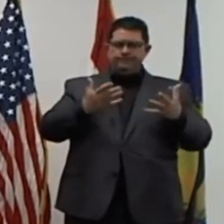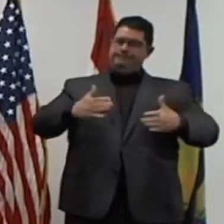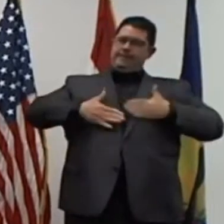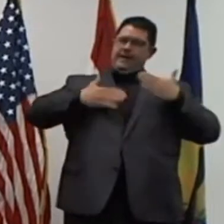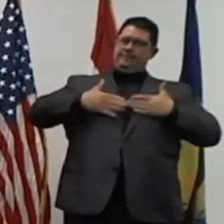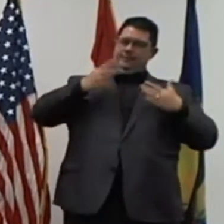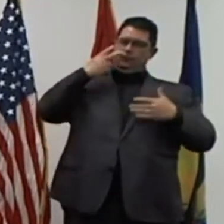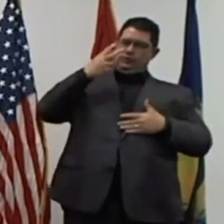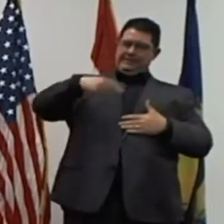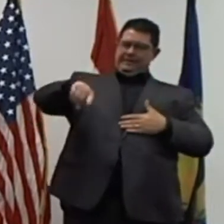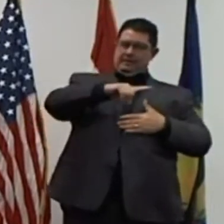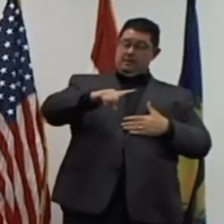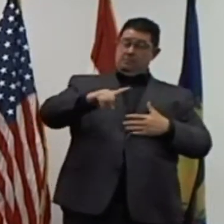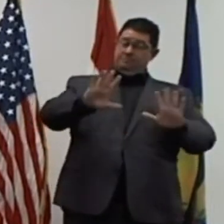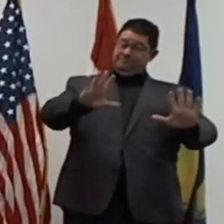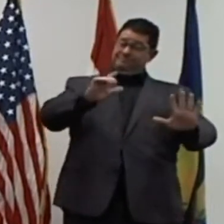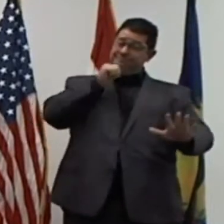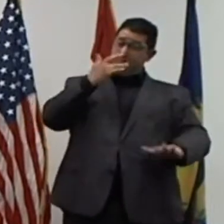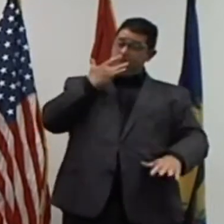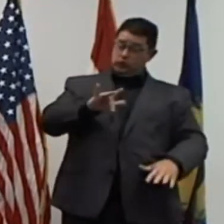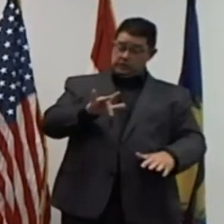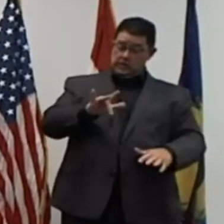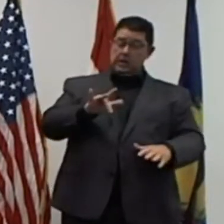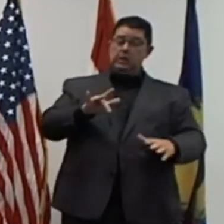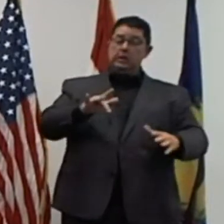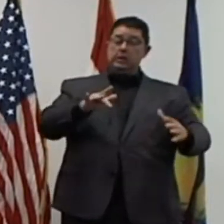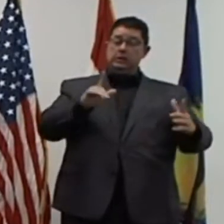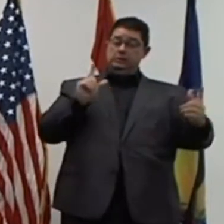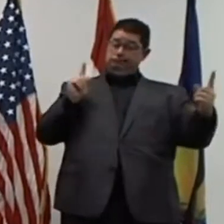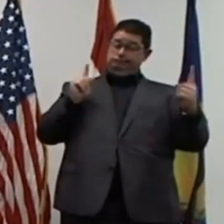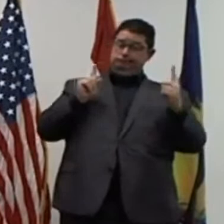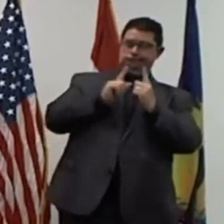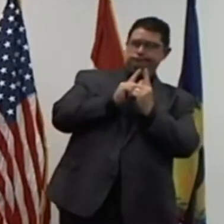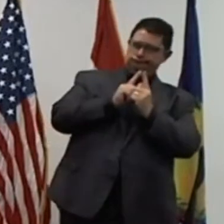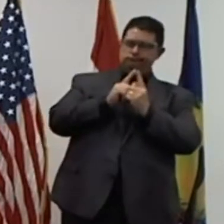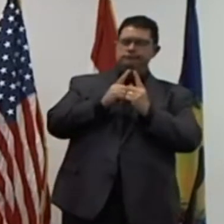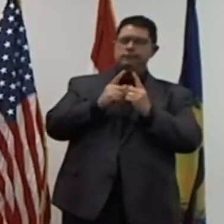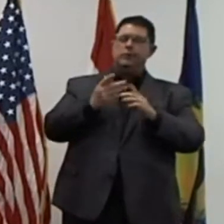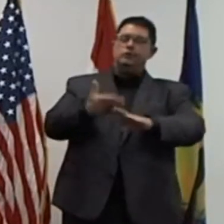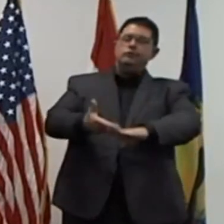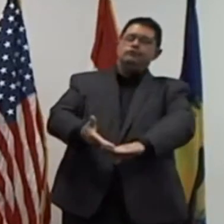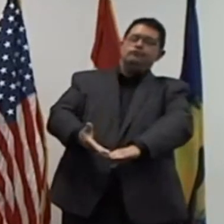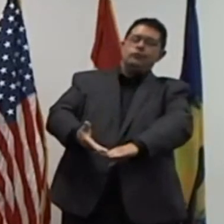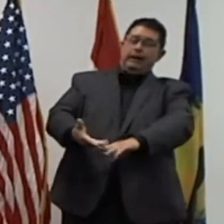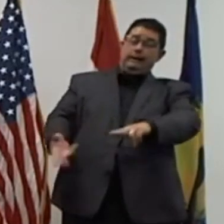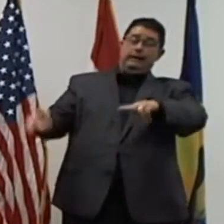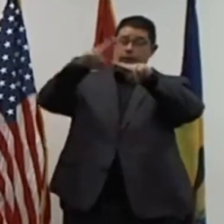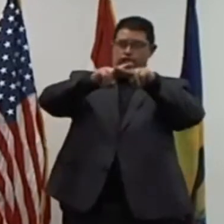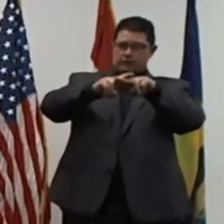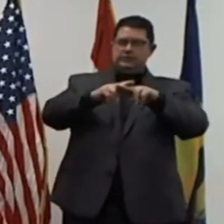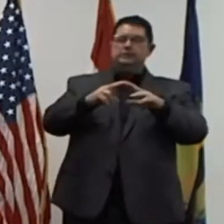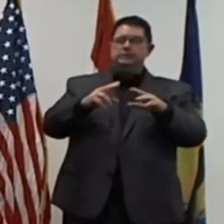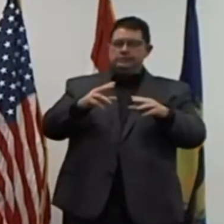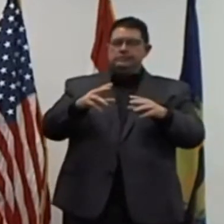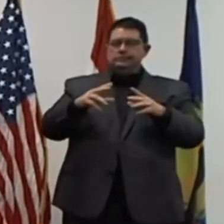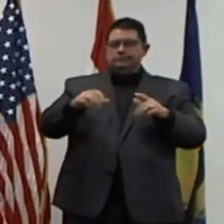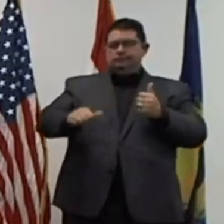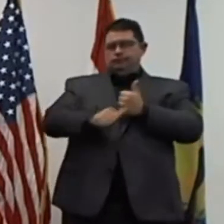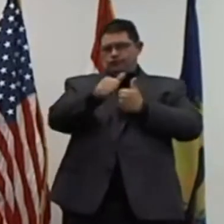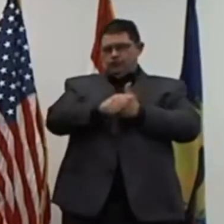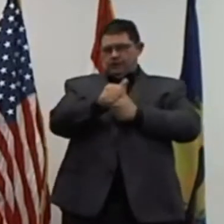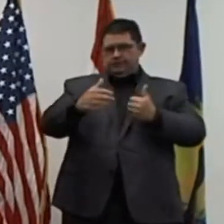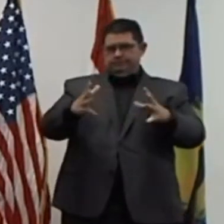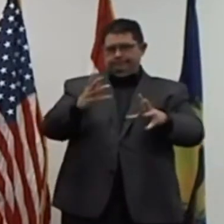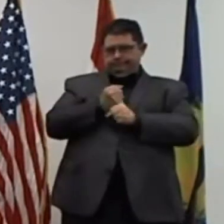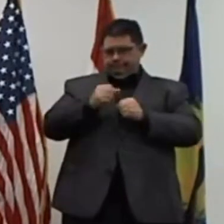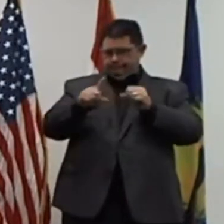happiness to see them. Unfortunately, doing so greatly increases the risk of transition of COVID-19.